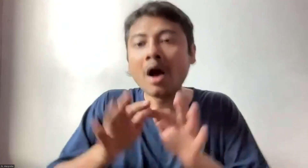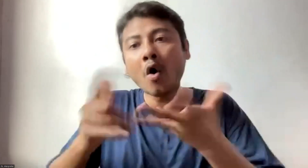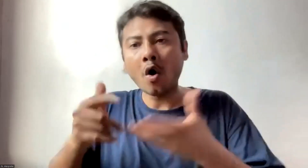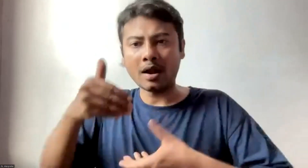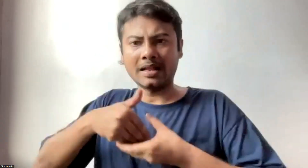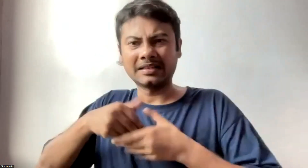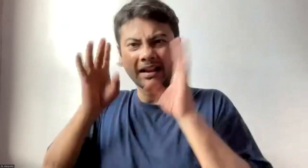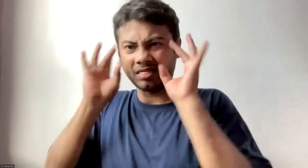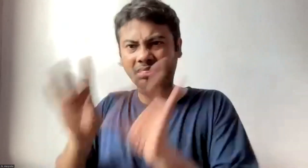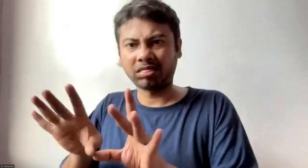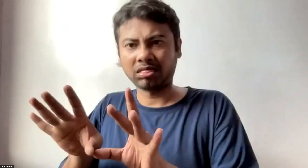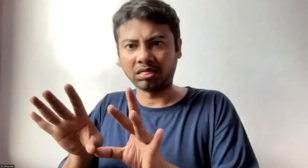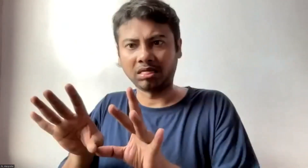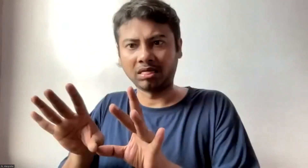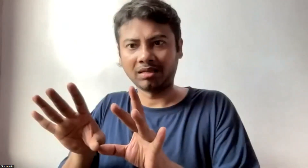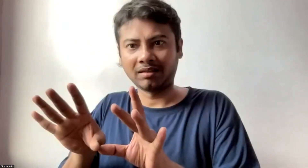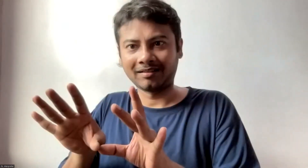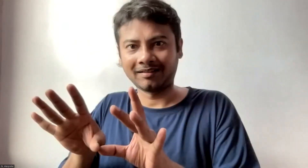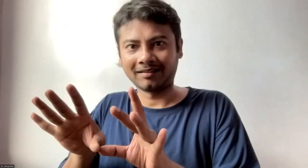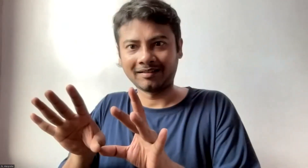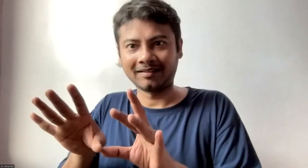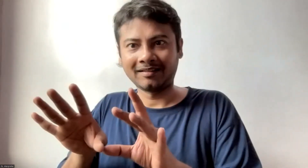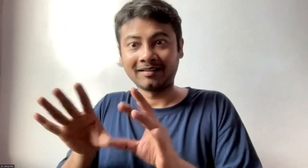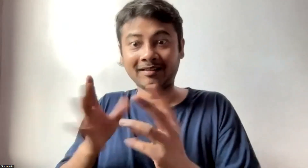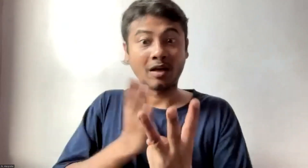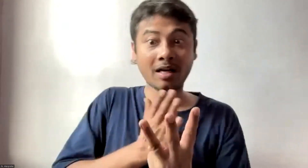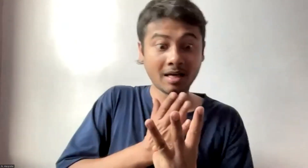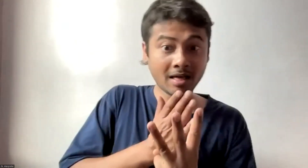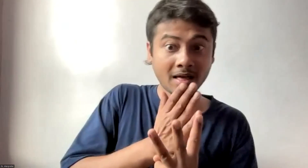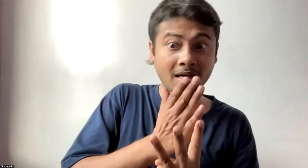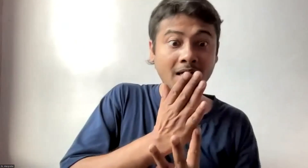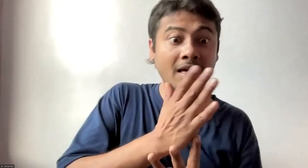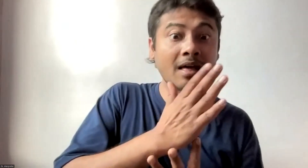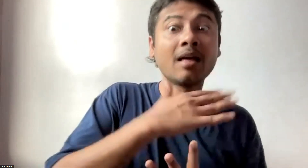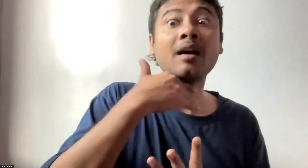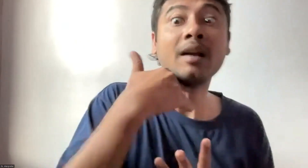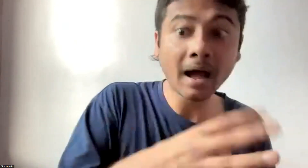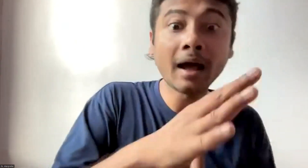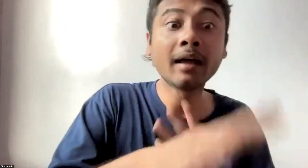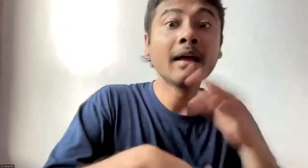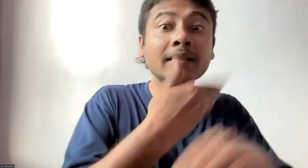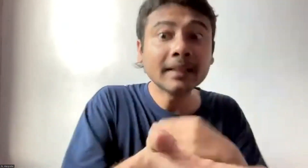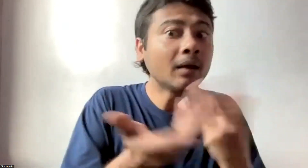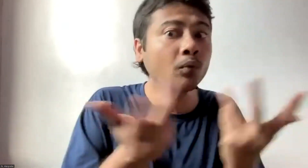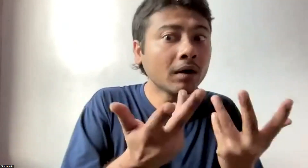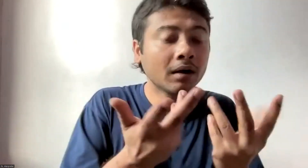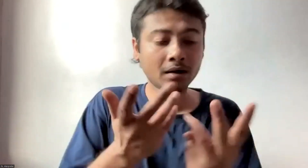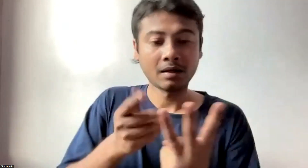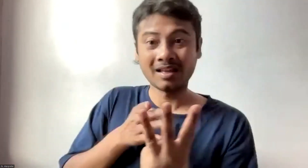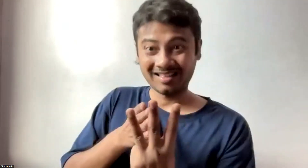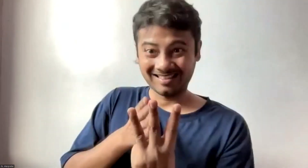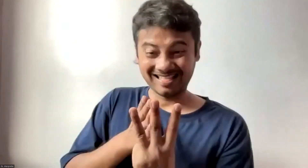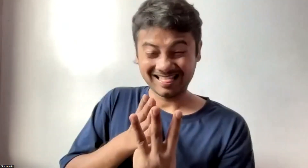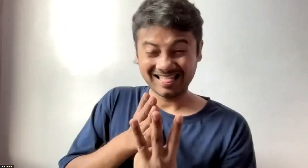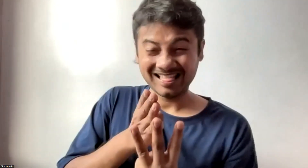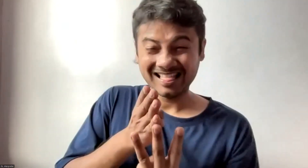Which means the whole life I am on drugs. I am all the time screaming